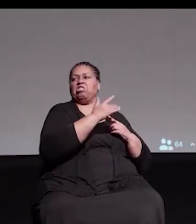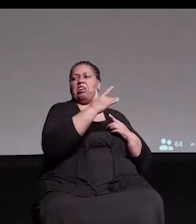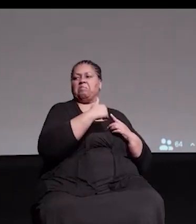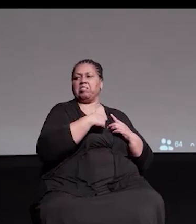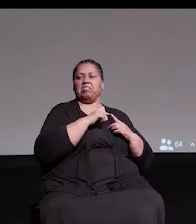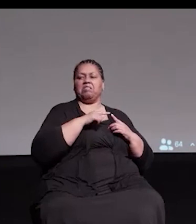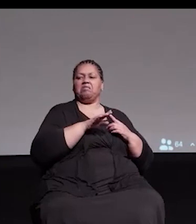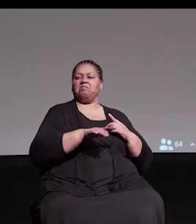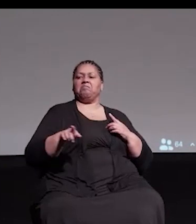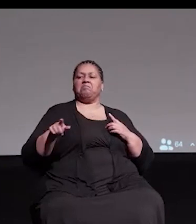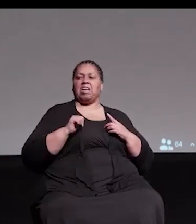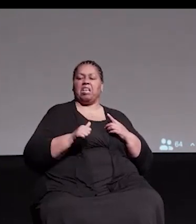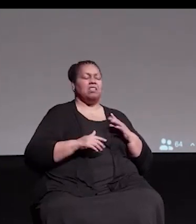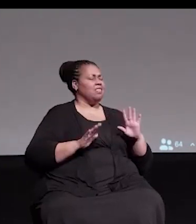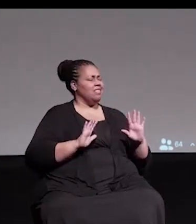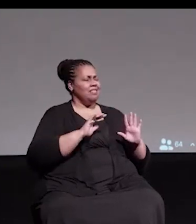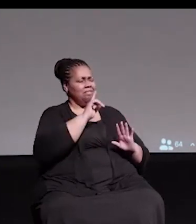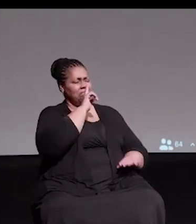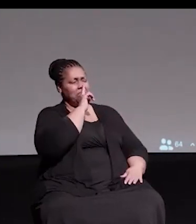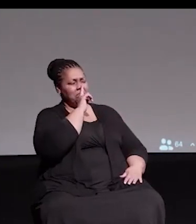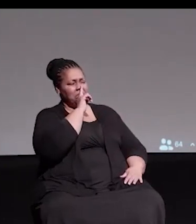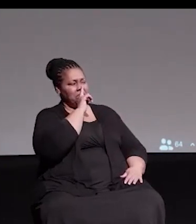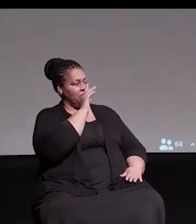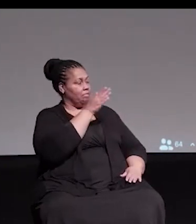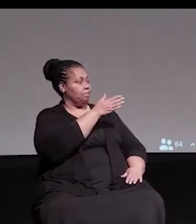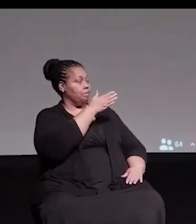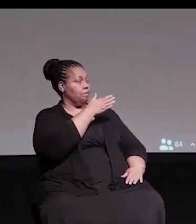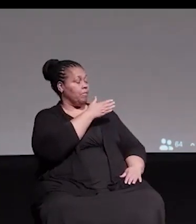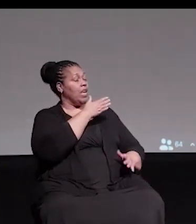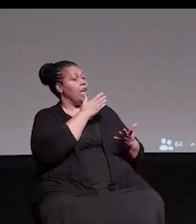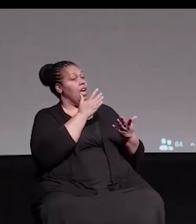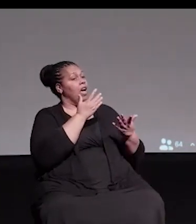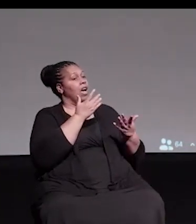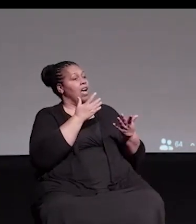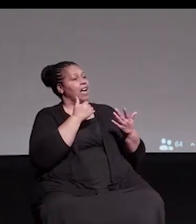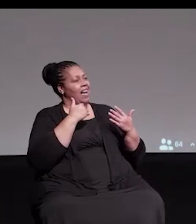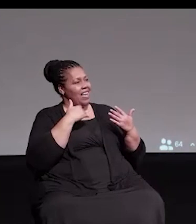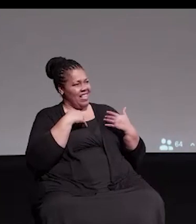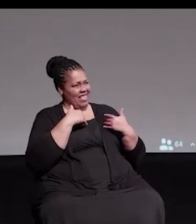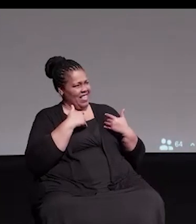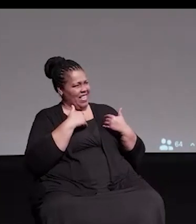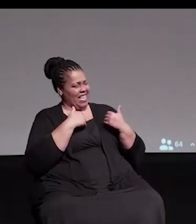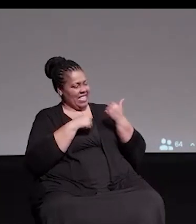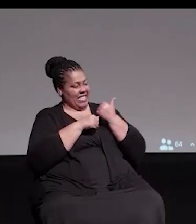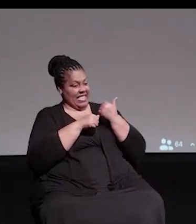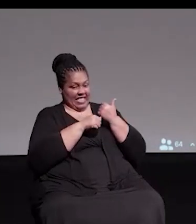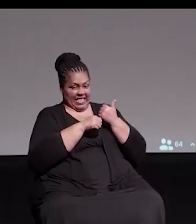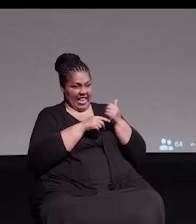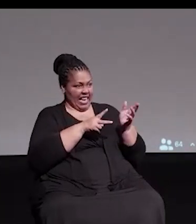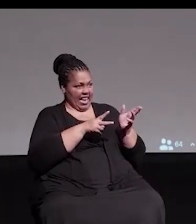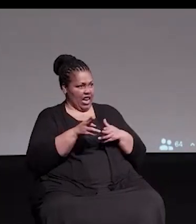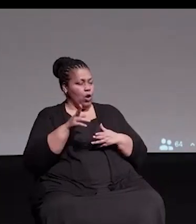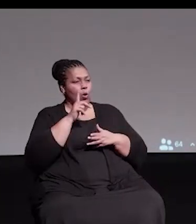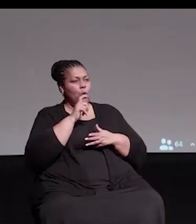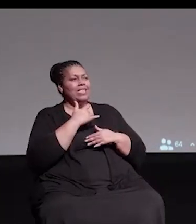I think in some ways, the larger fight, I mean, for me anyway, is to just have an assistant editor who is consistently available throughout the